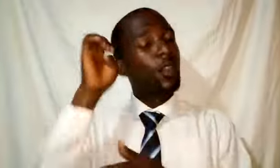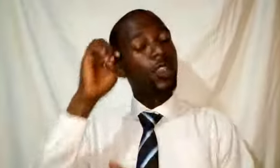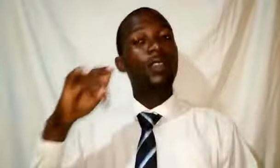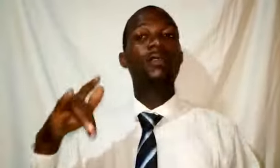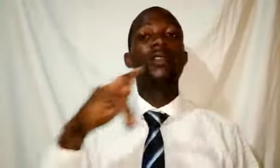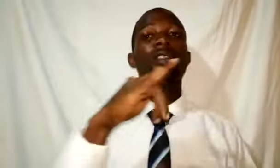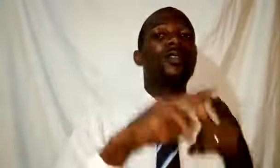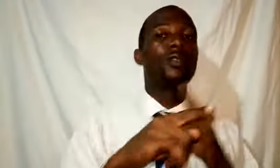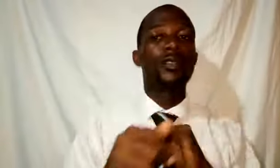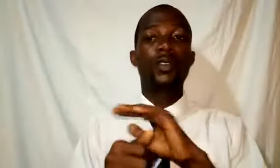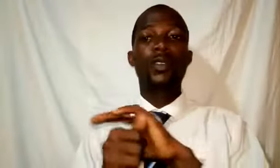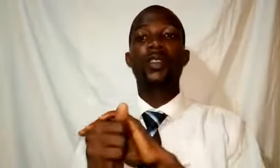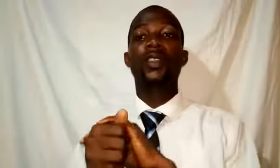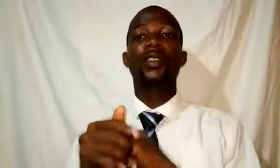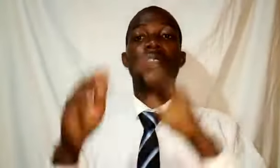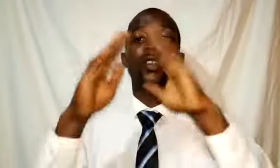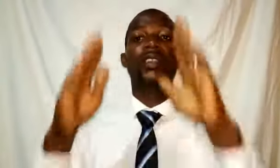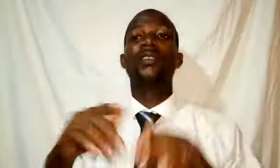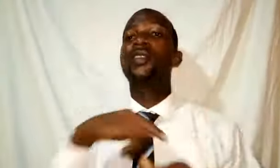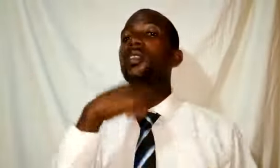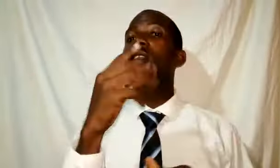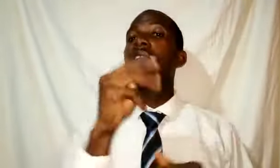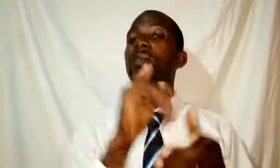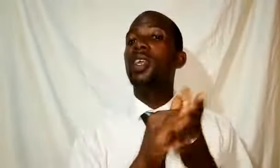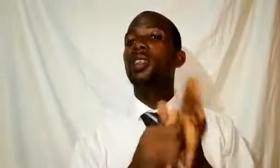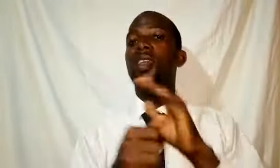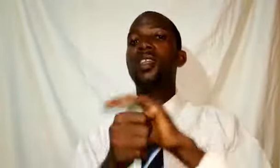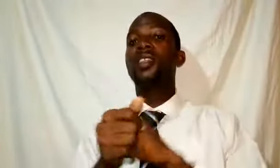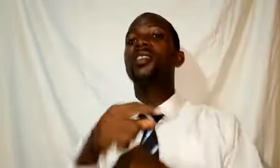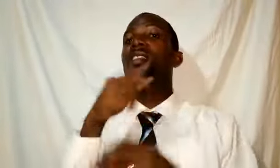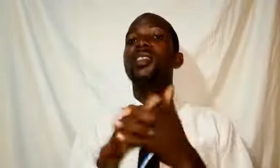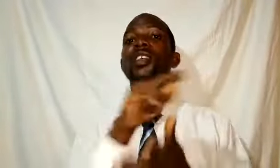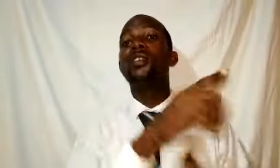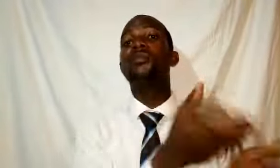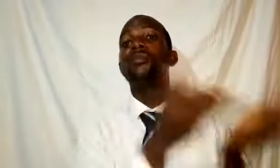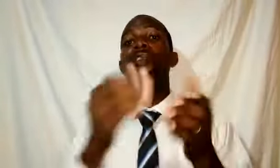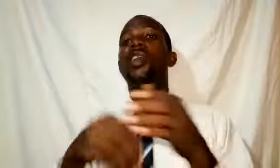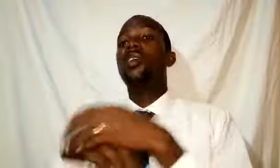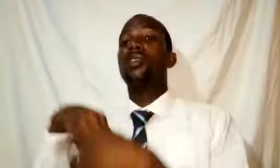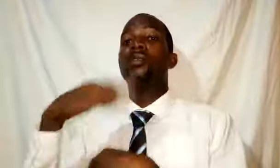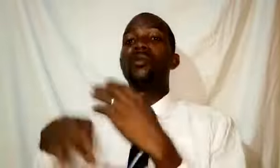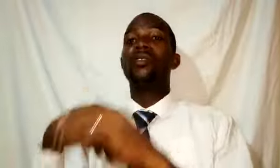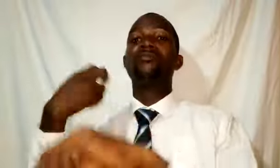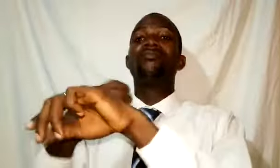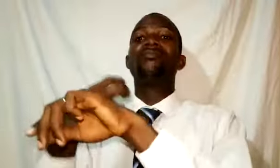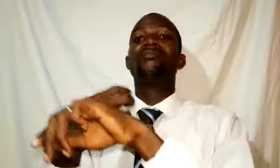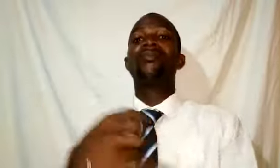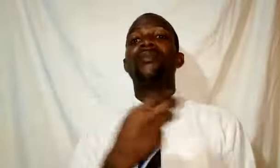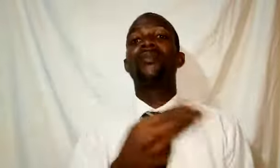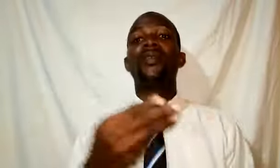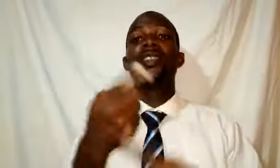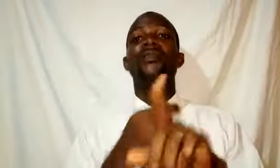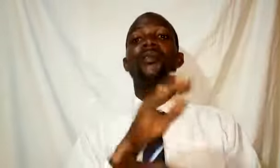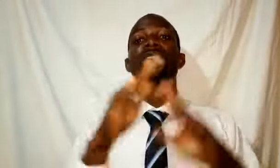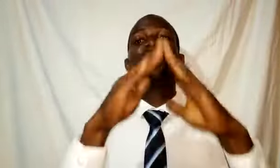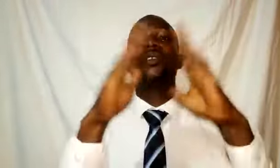his wife that Tortoise requested that she bring out all her things from the house. Of course, she